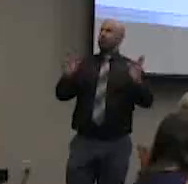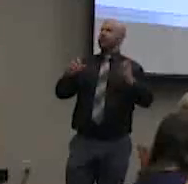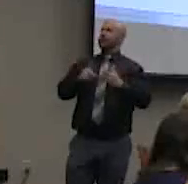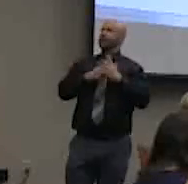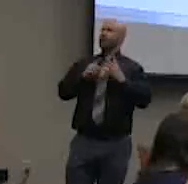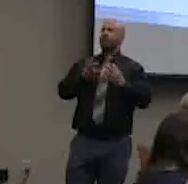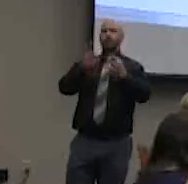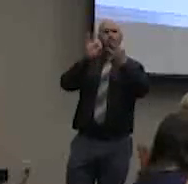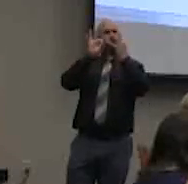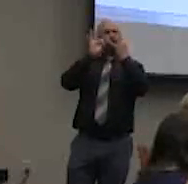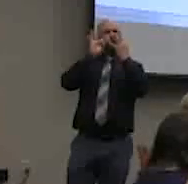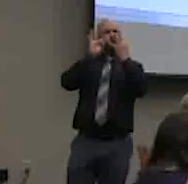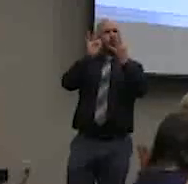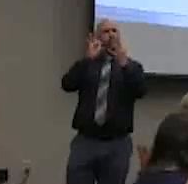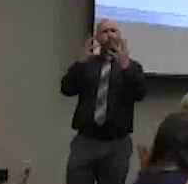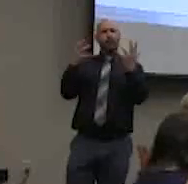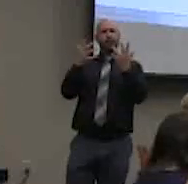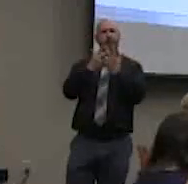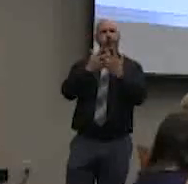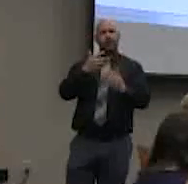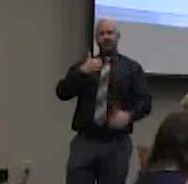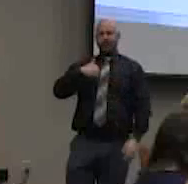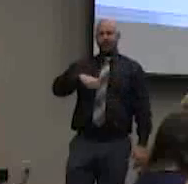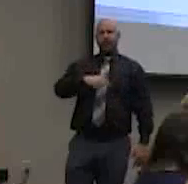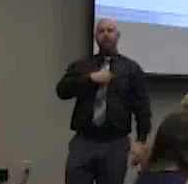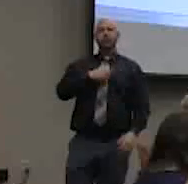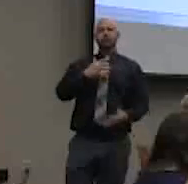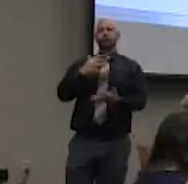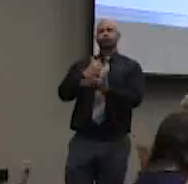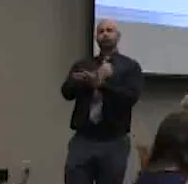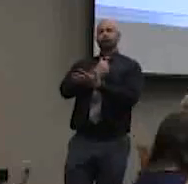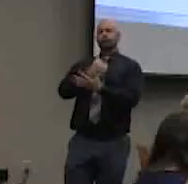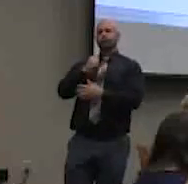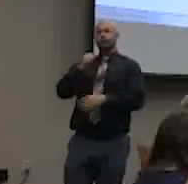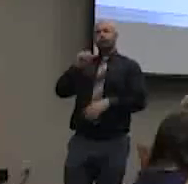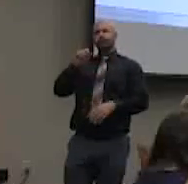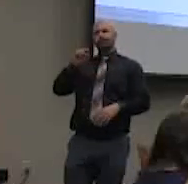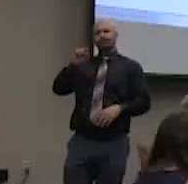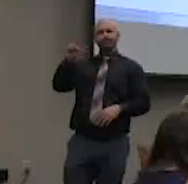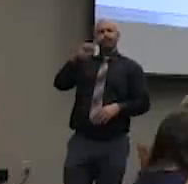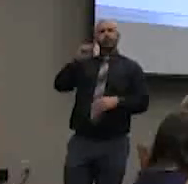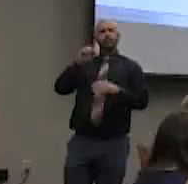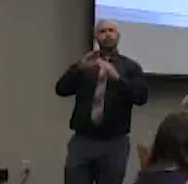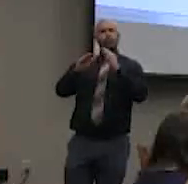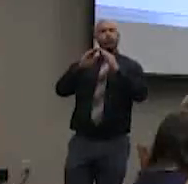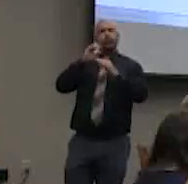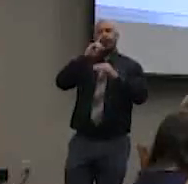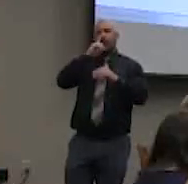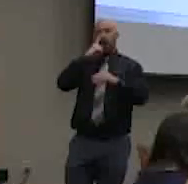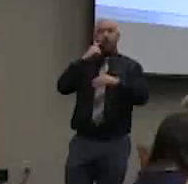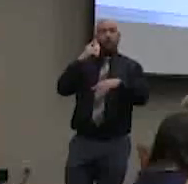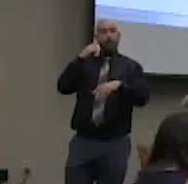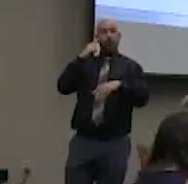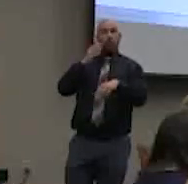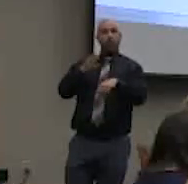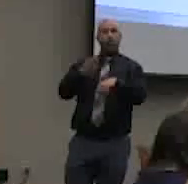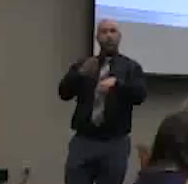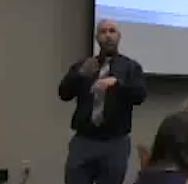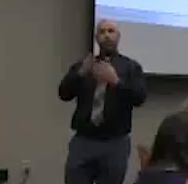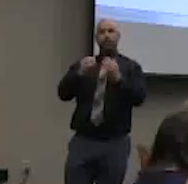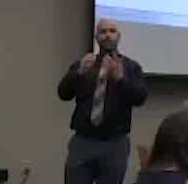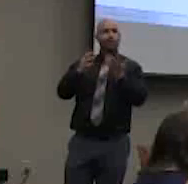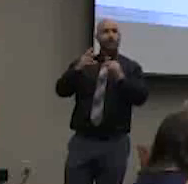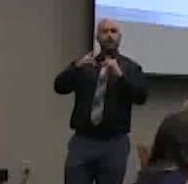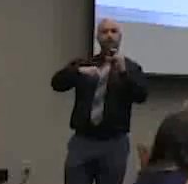vehicle for us to use all of those resources in our community to build a quality care